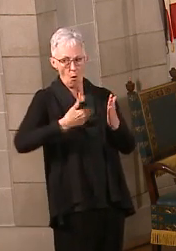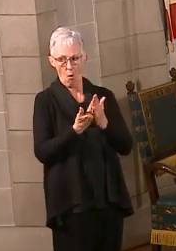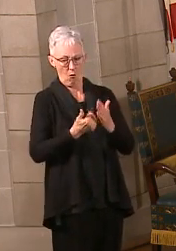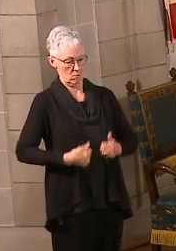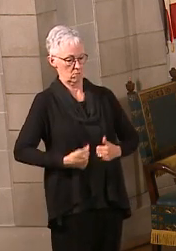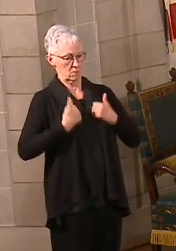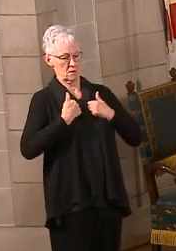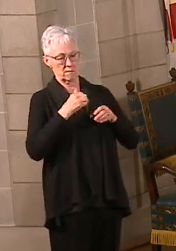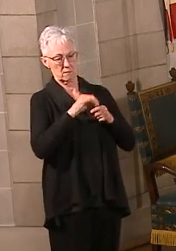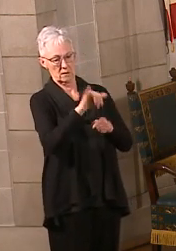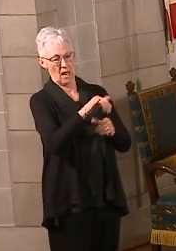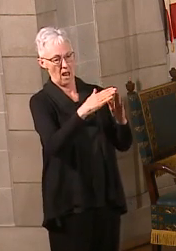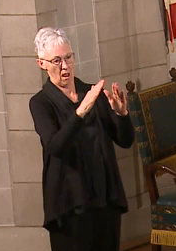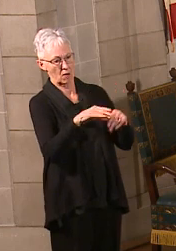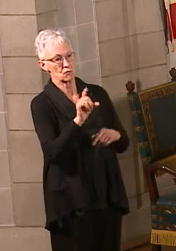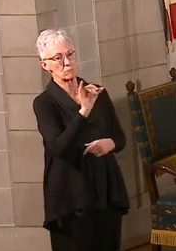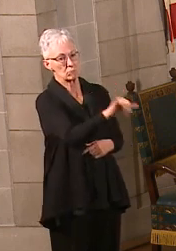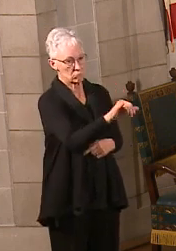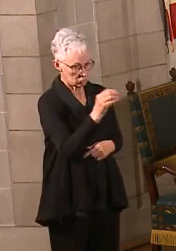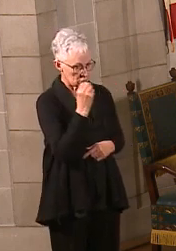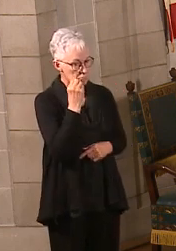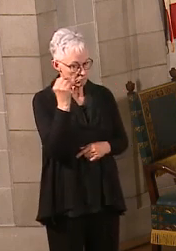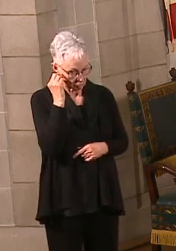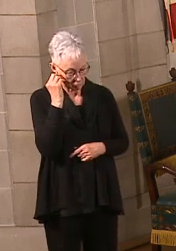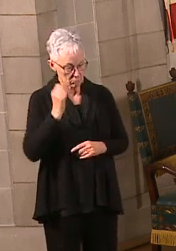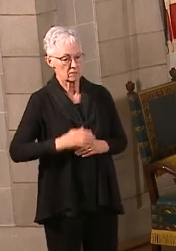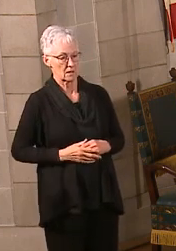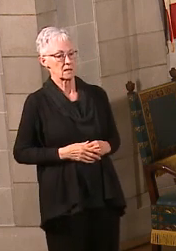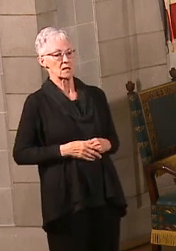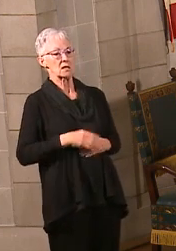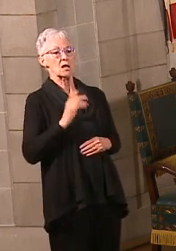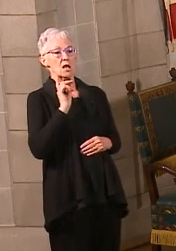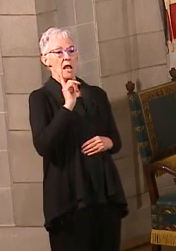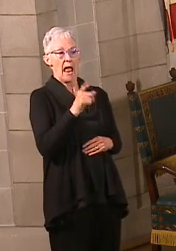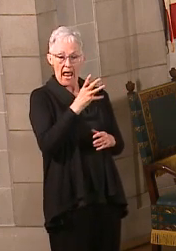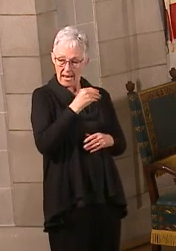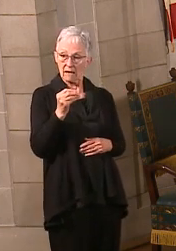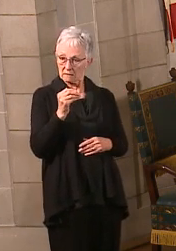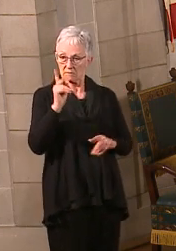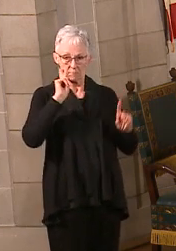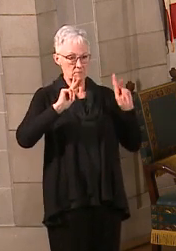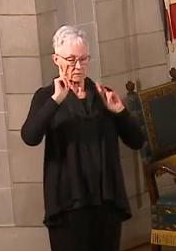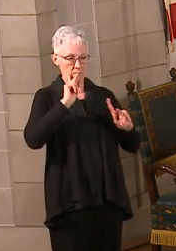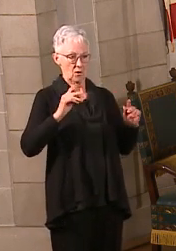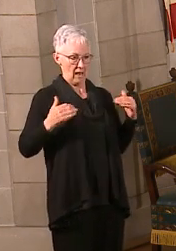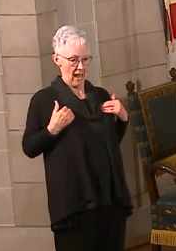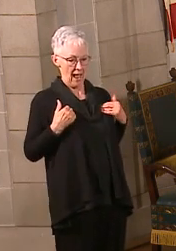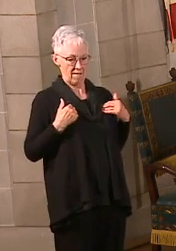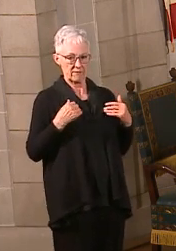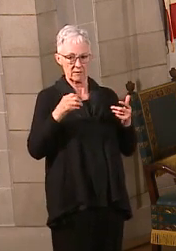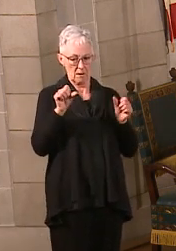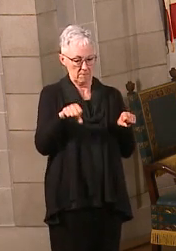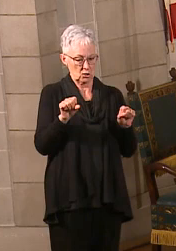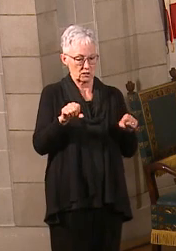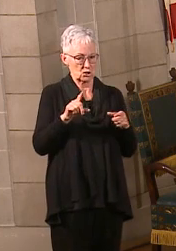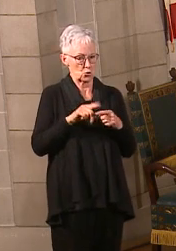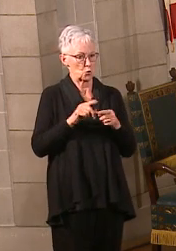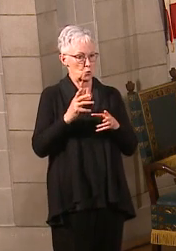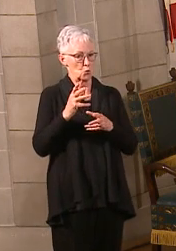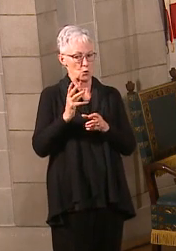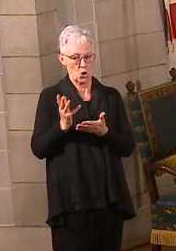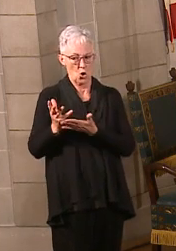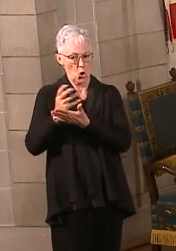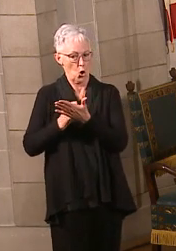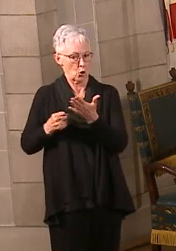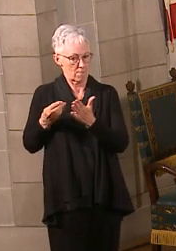those scenarios, they can have the peace of mind of knowing that they have income security, they can do right by themselves and their family and not jeopardize,